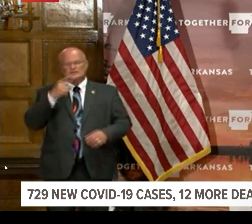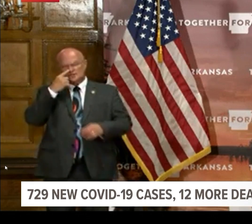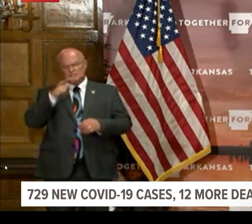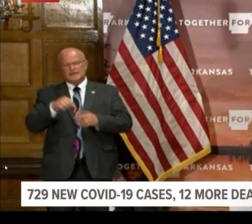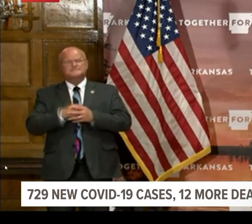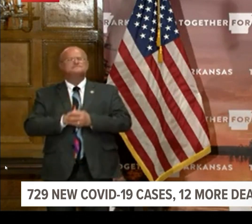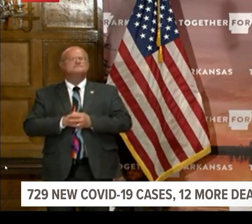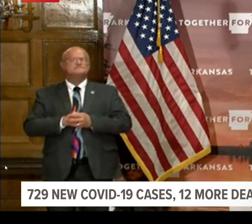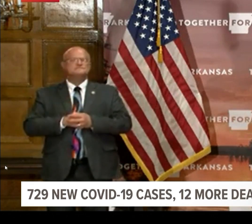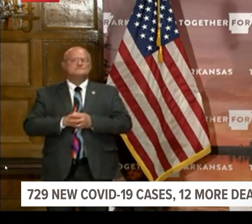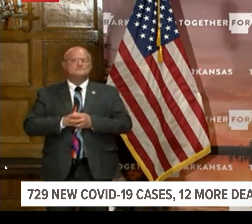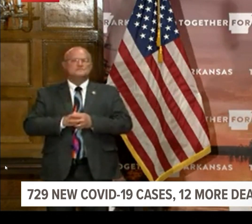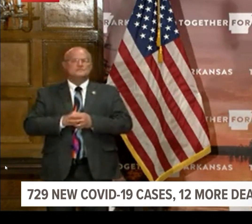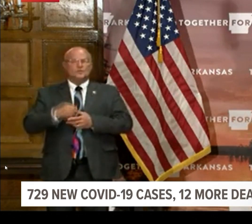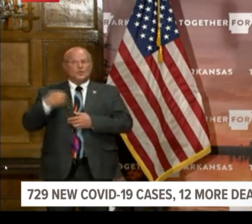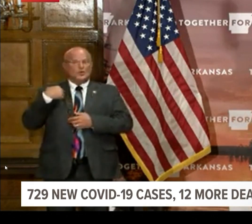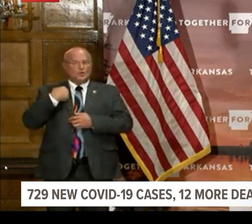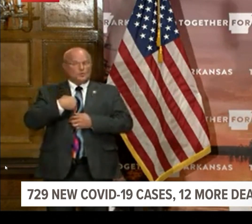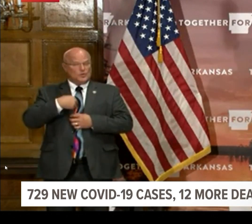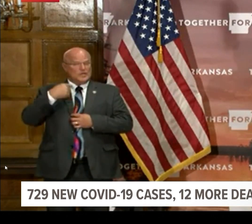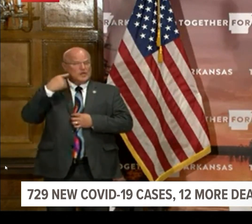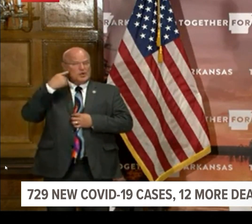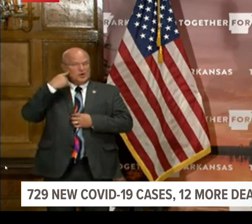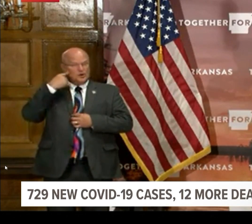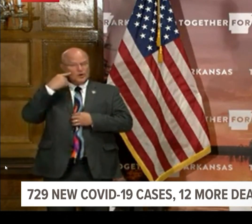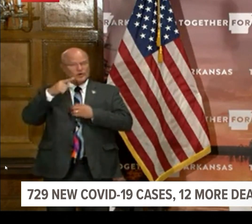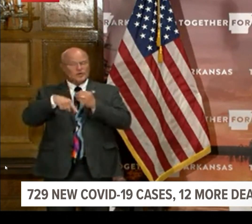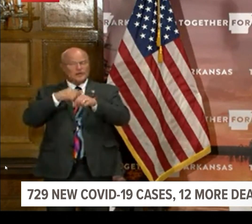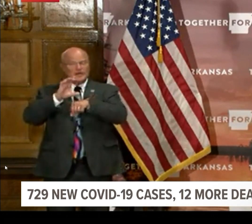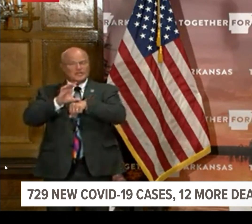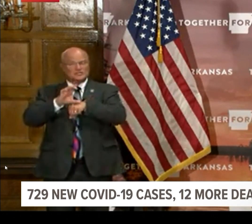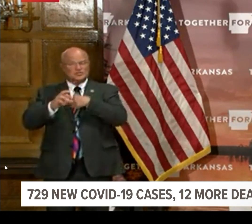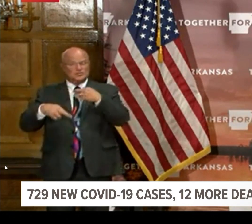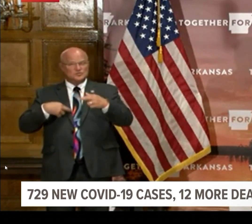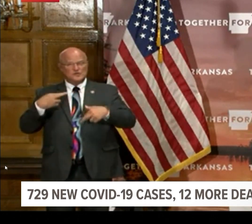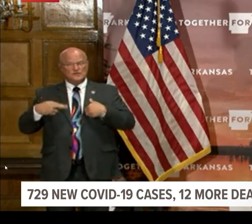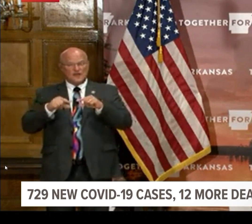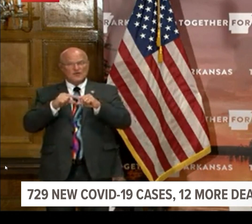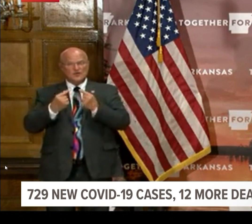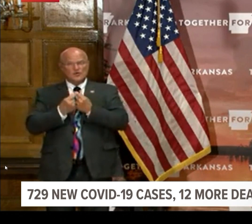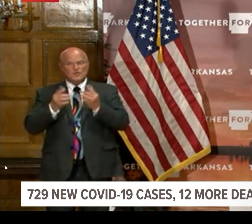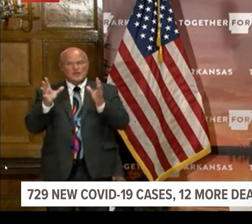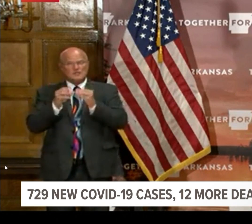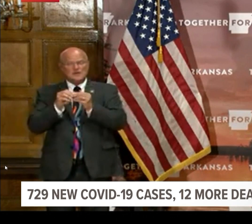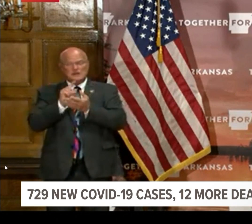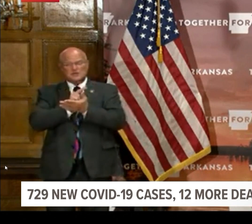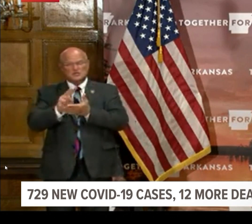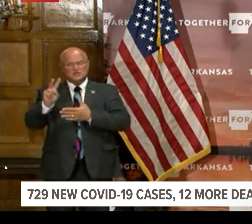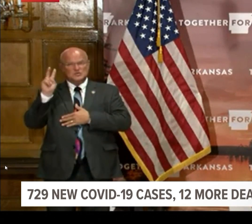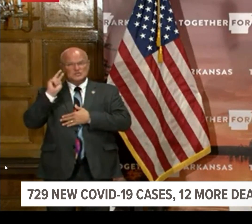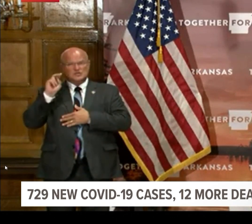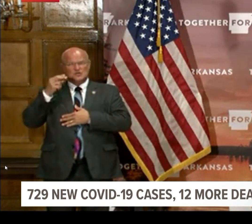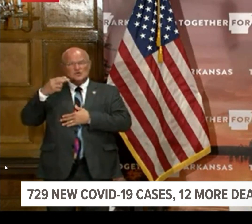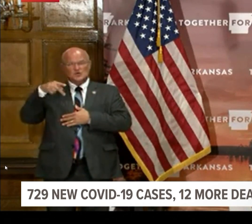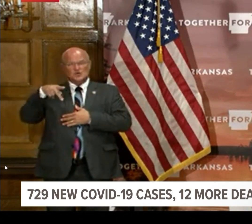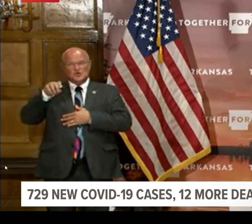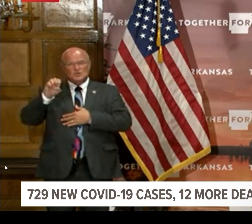mind. We've heard about a church revival group that met about 2 weeks ago in Polk